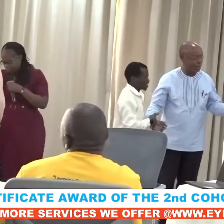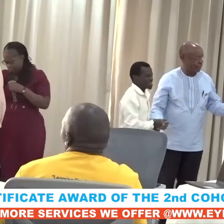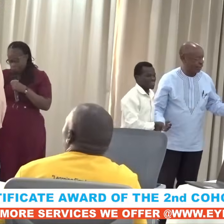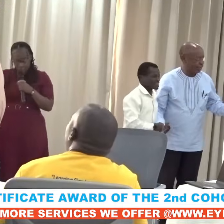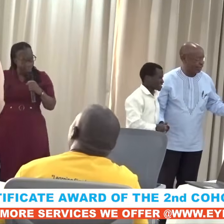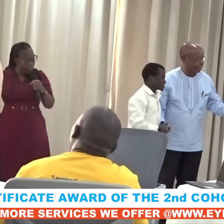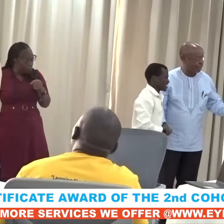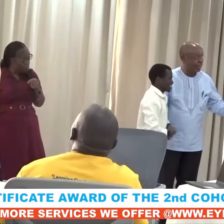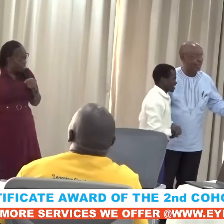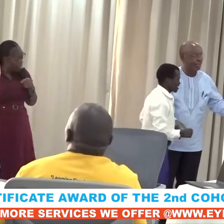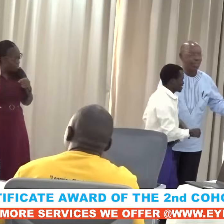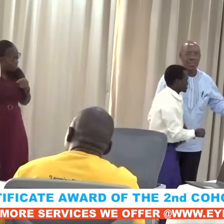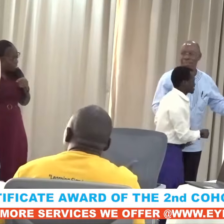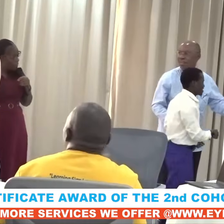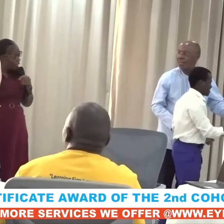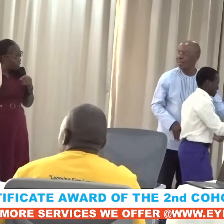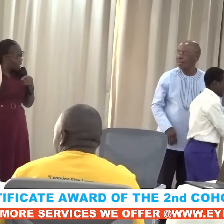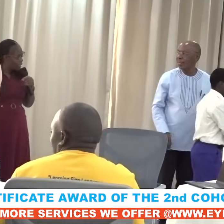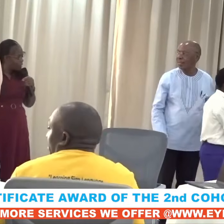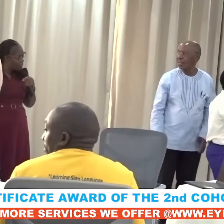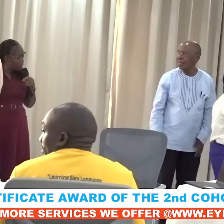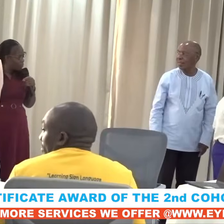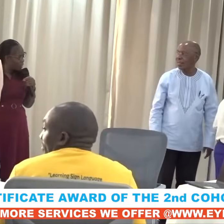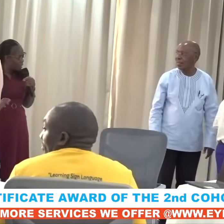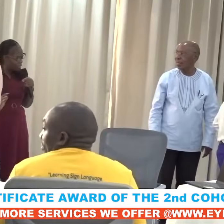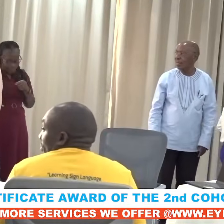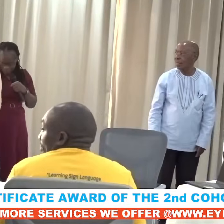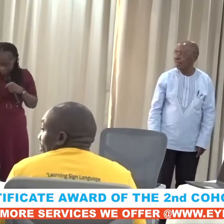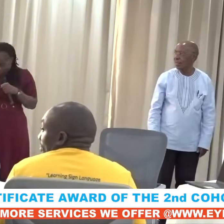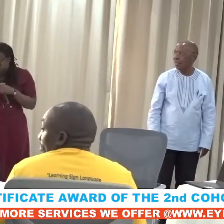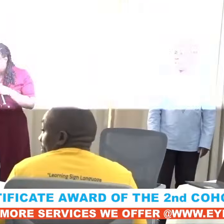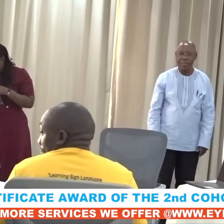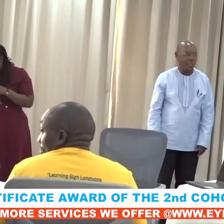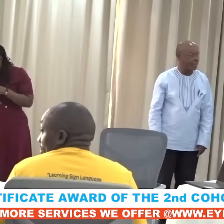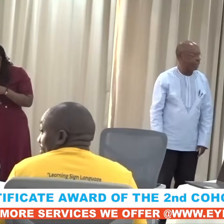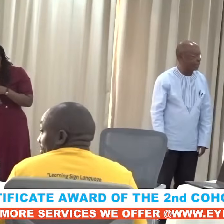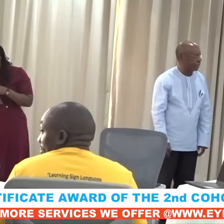Simon is so active in church. Now he has sign language. The preachers are in trouble.